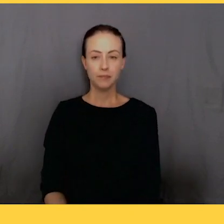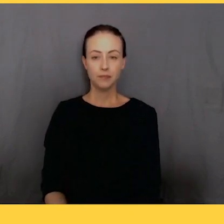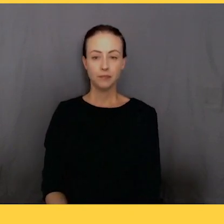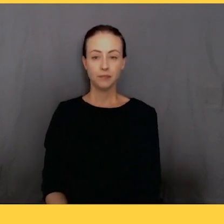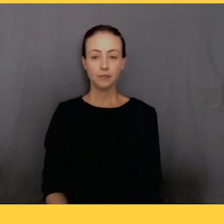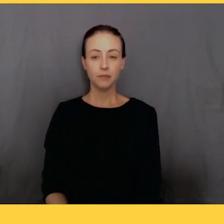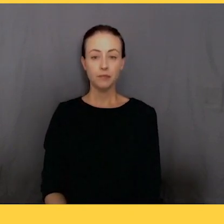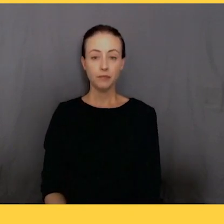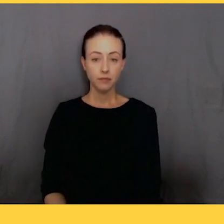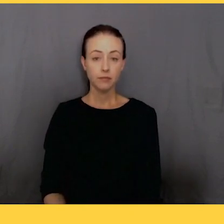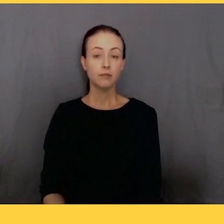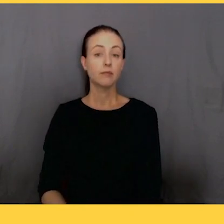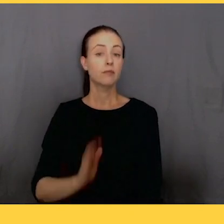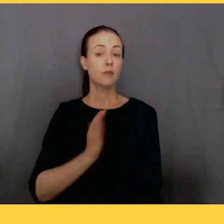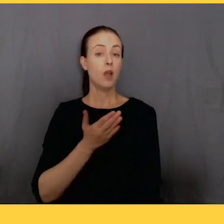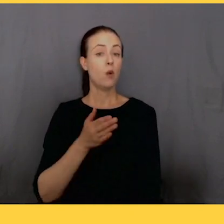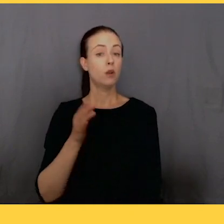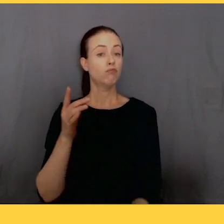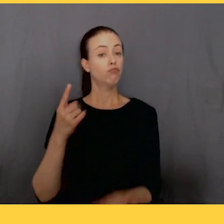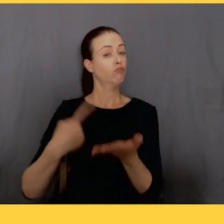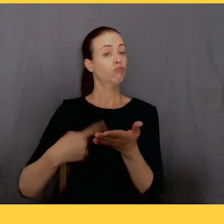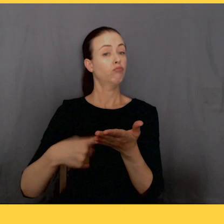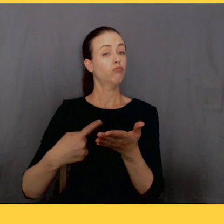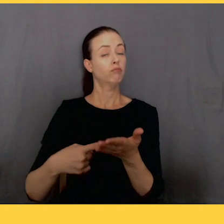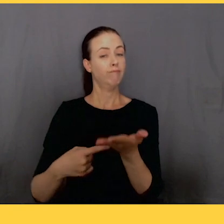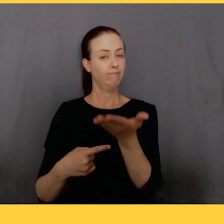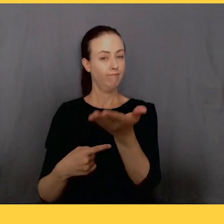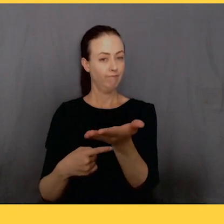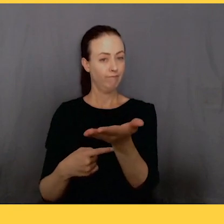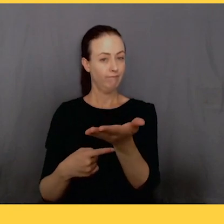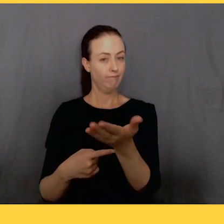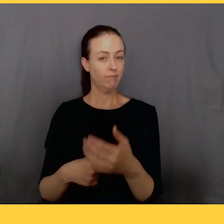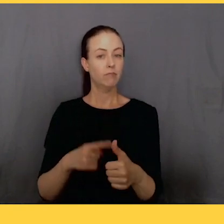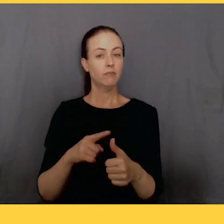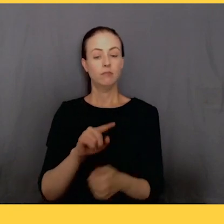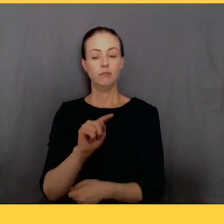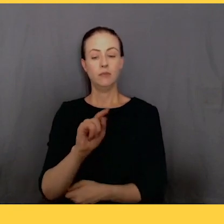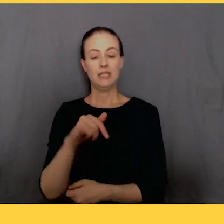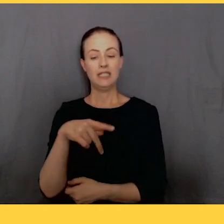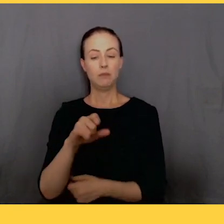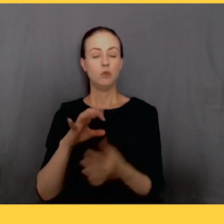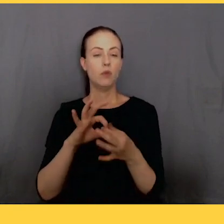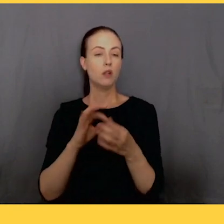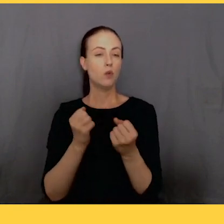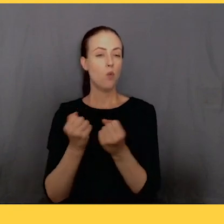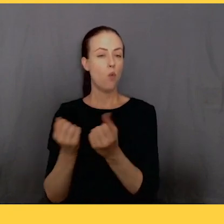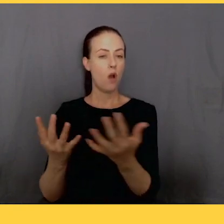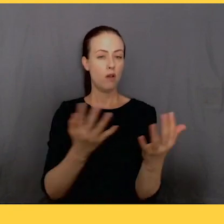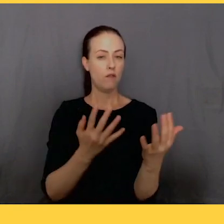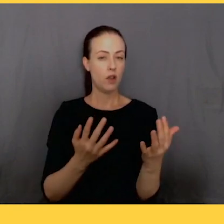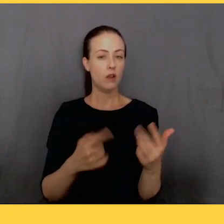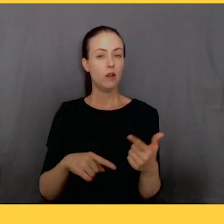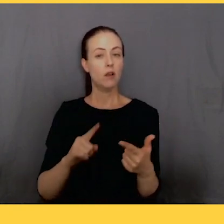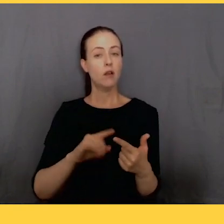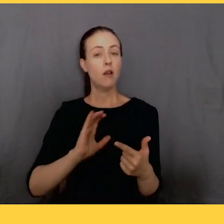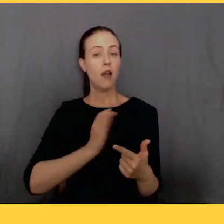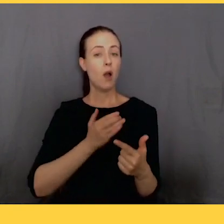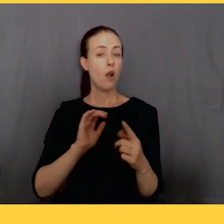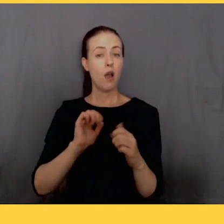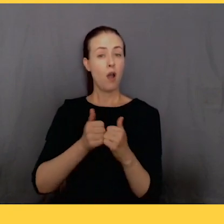For tonight's agenda, we will cover wildfire preparedness tips, provide an overview of SCE's response to